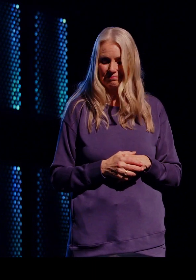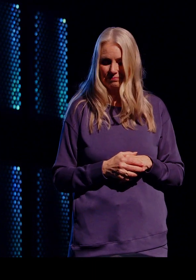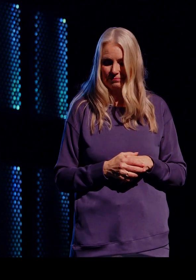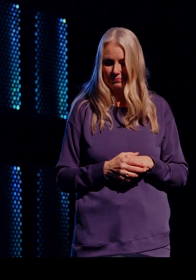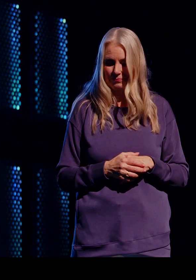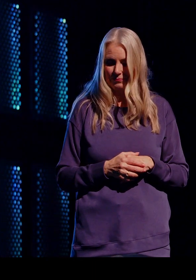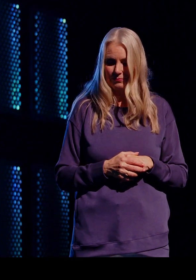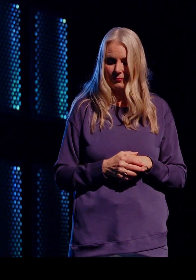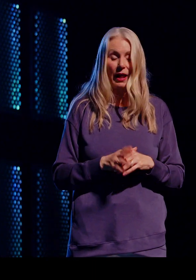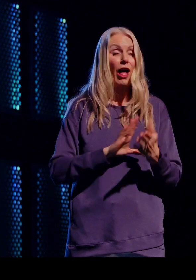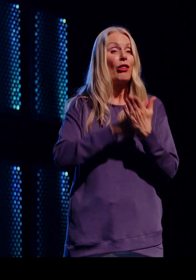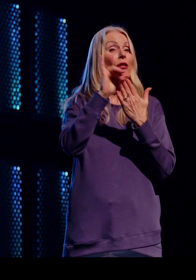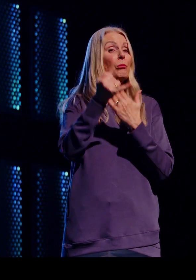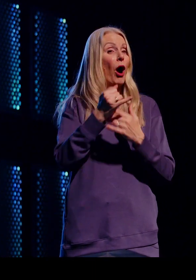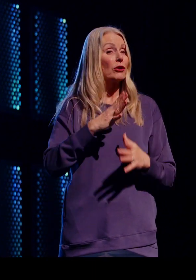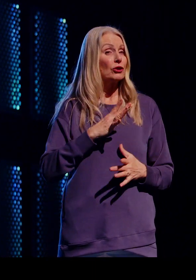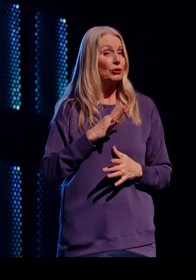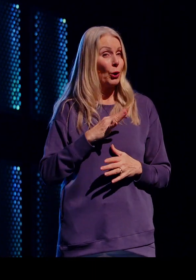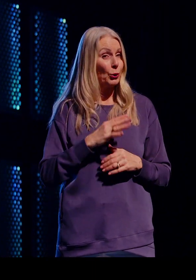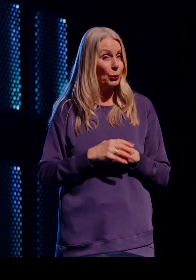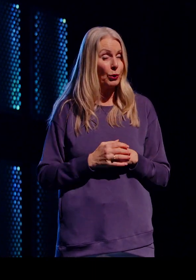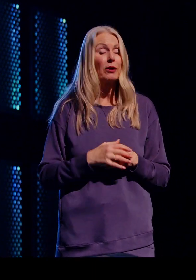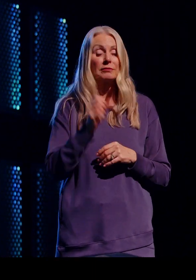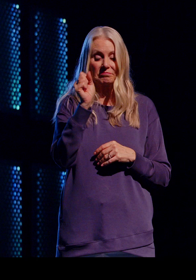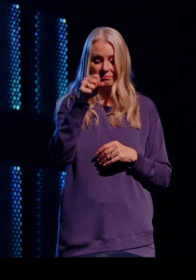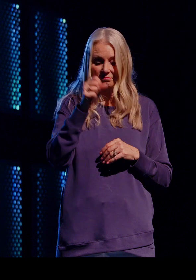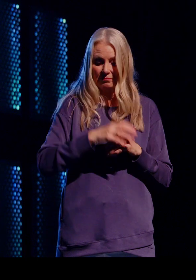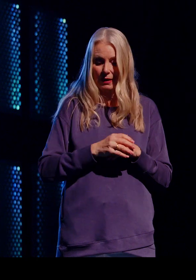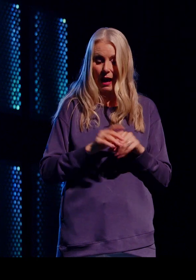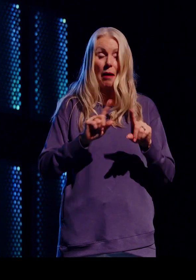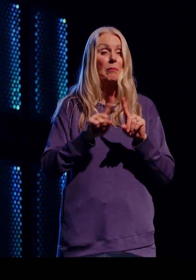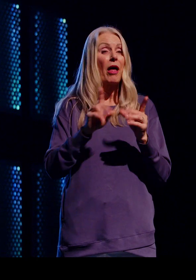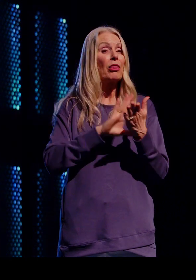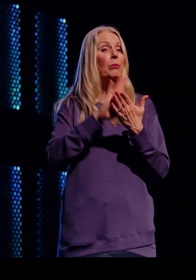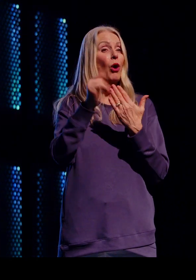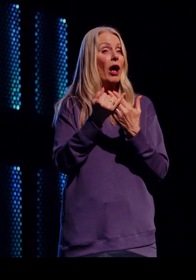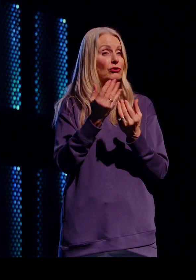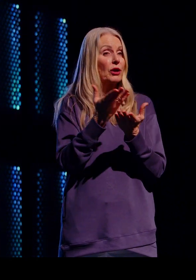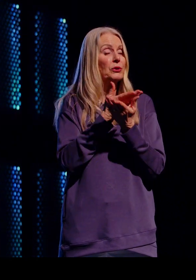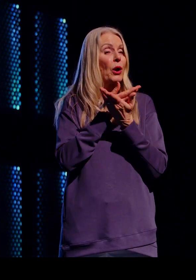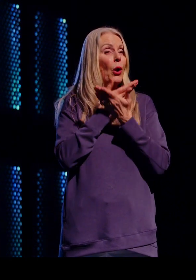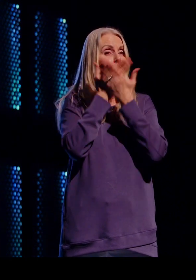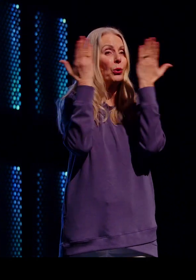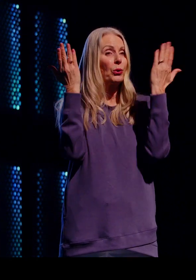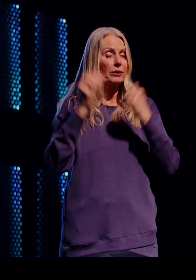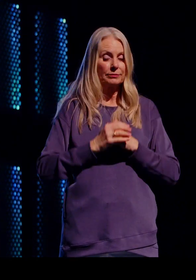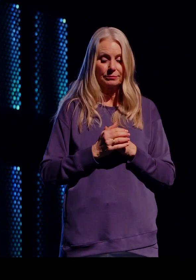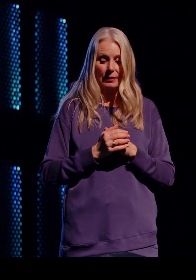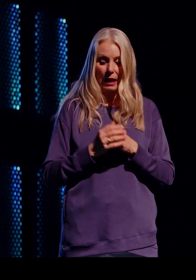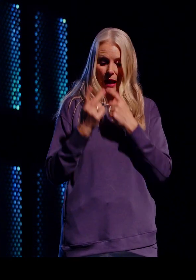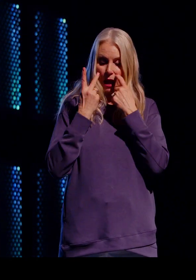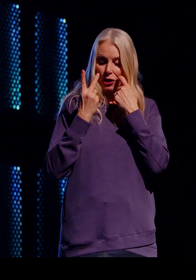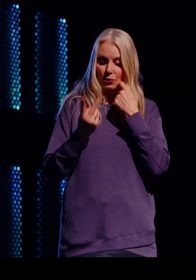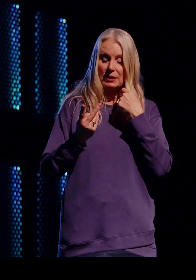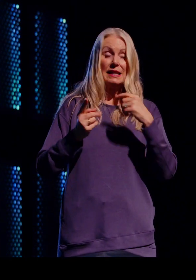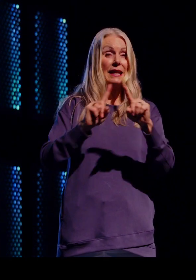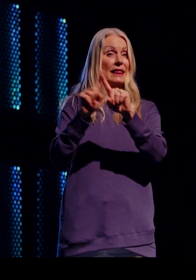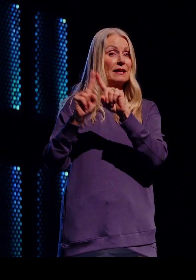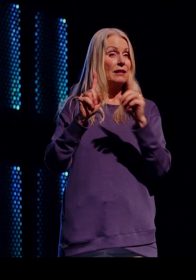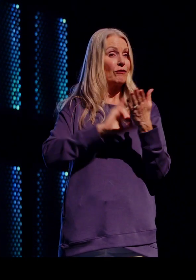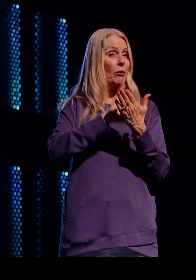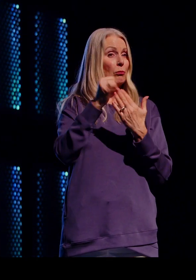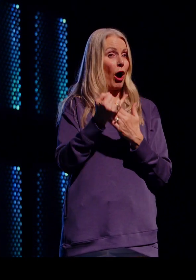The projects are cool, but projects, like anything, are going to go away. If we look at it that way, of all the different projects,